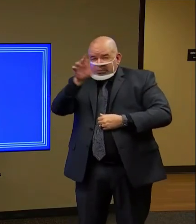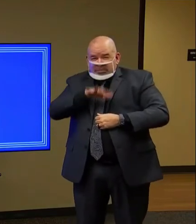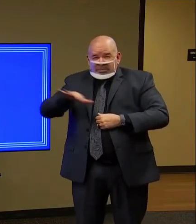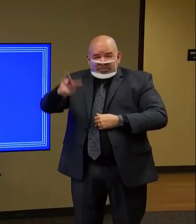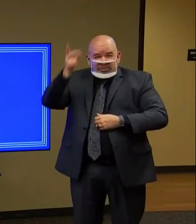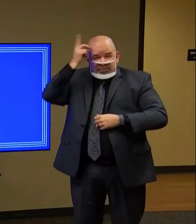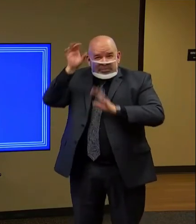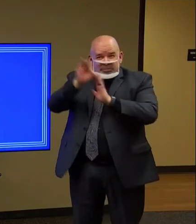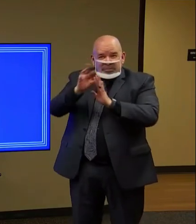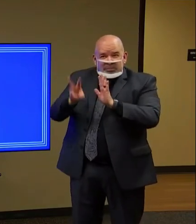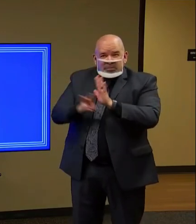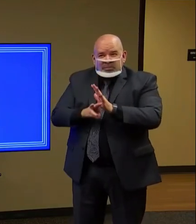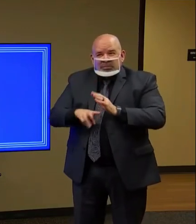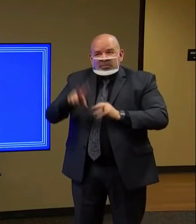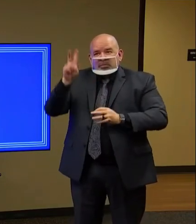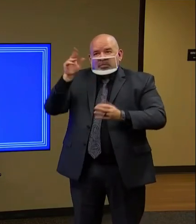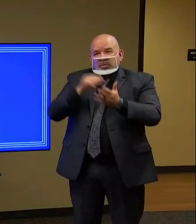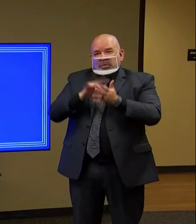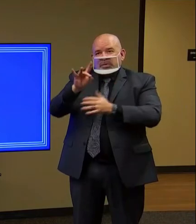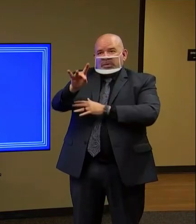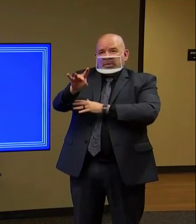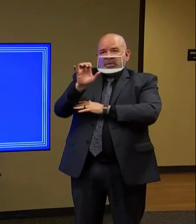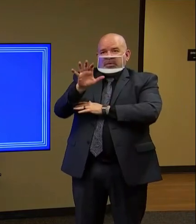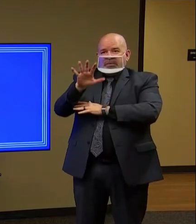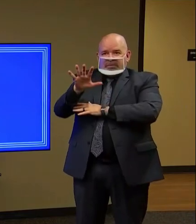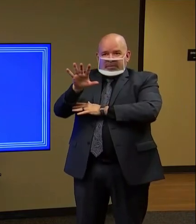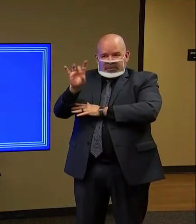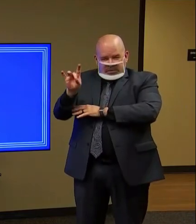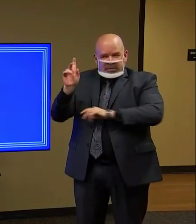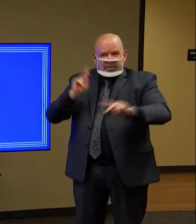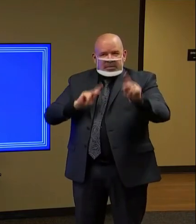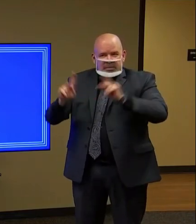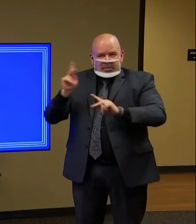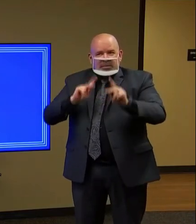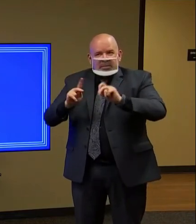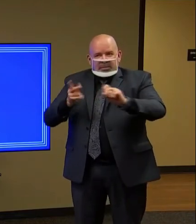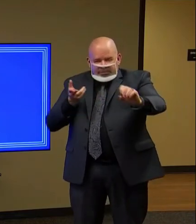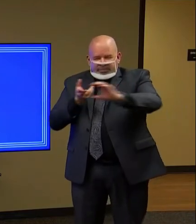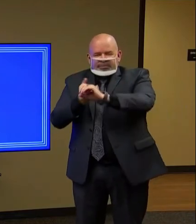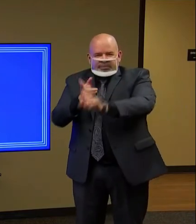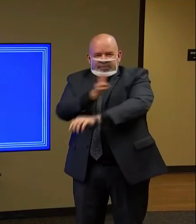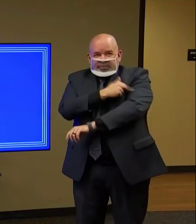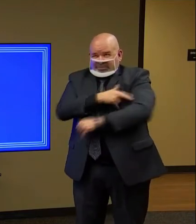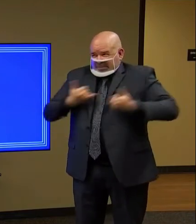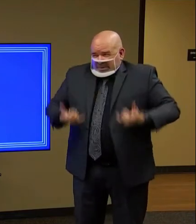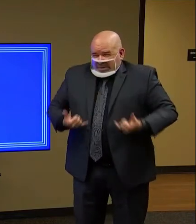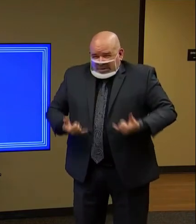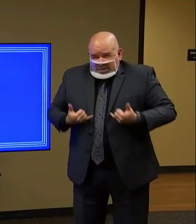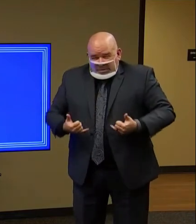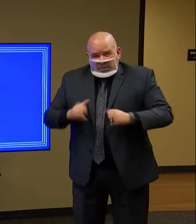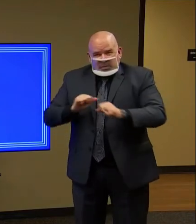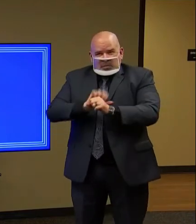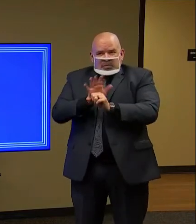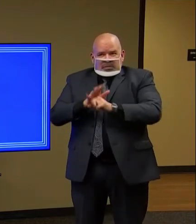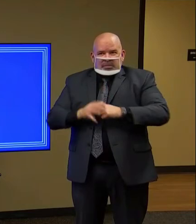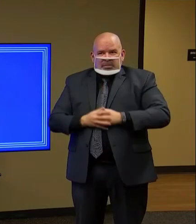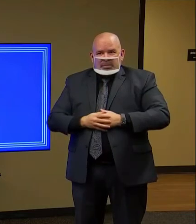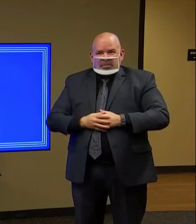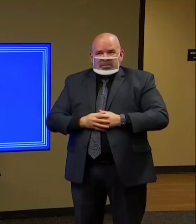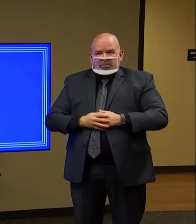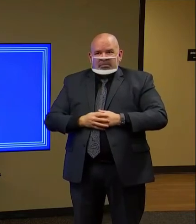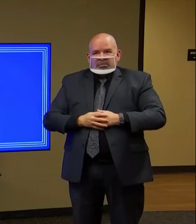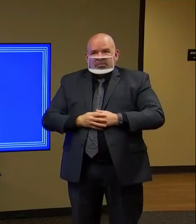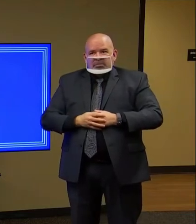2,859 patients are hospitalized in North Texas right now, that's gone up